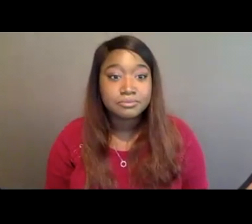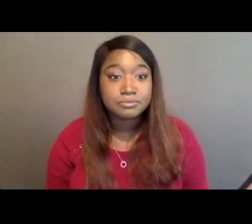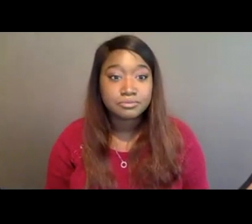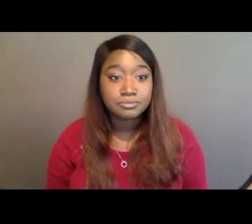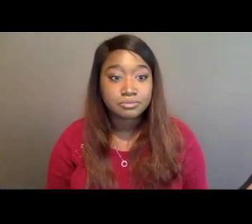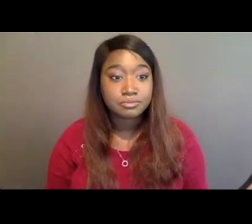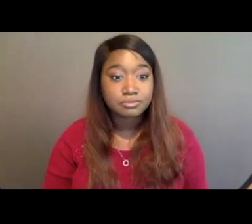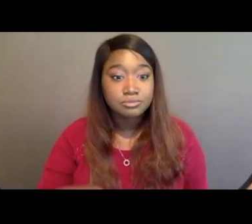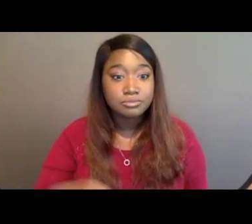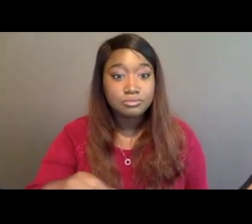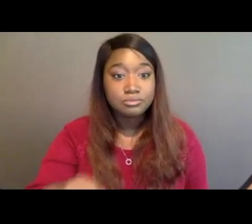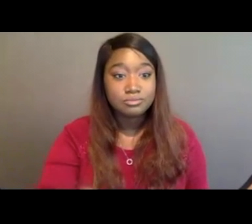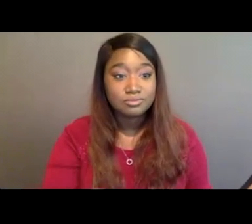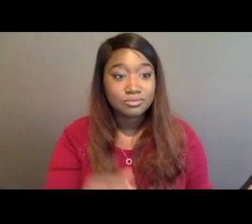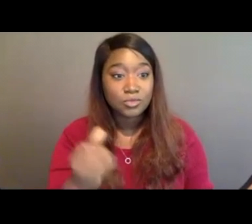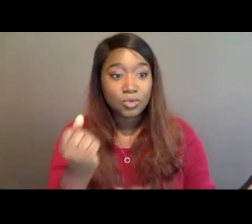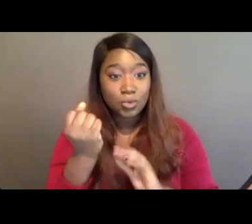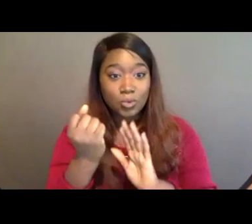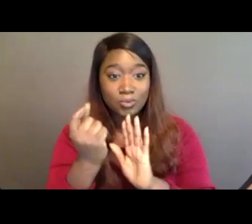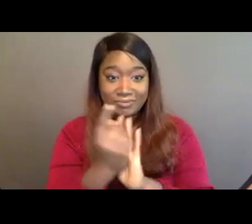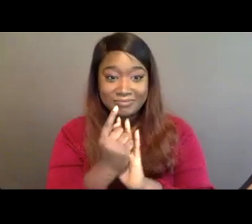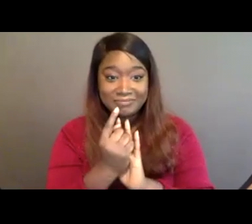Just give me a second.